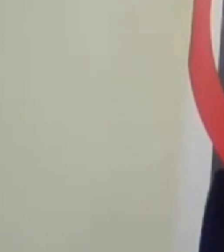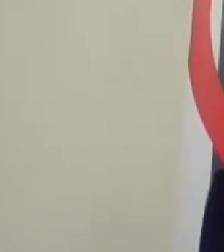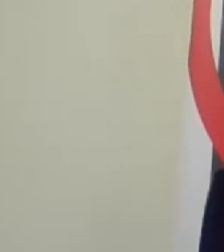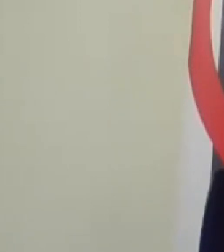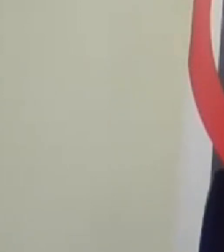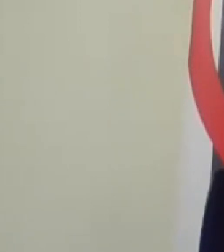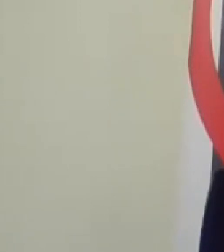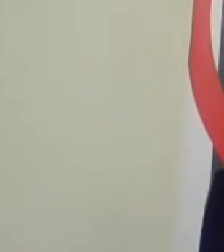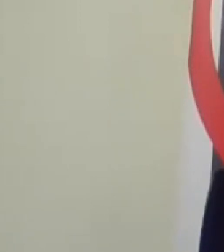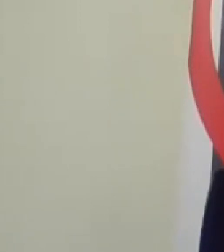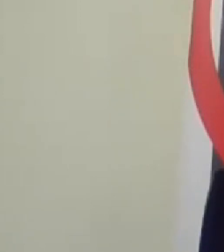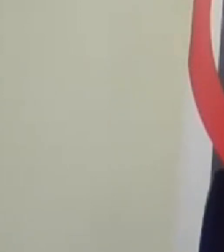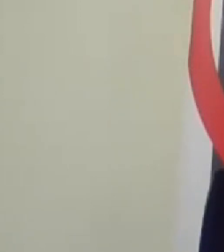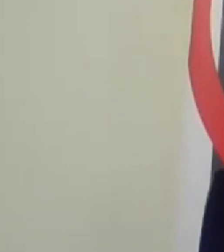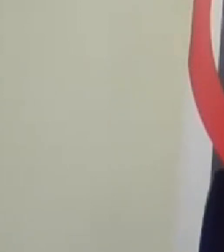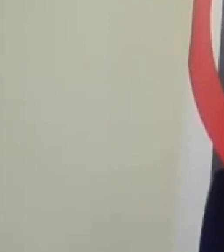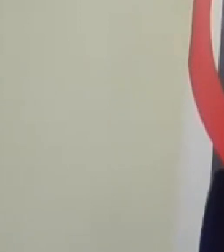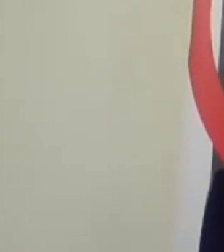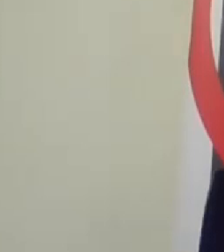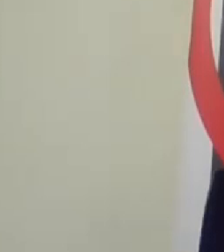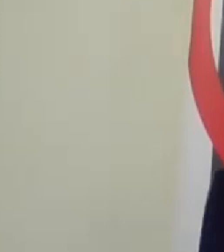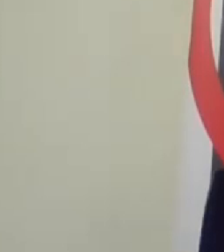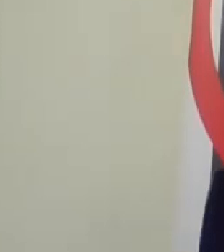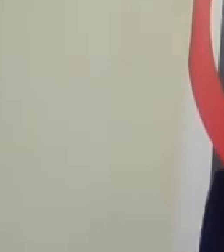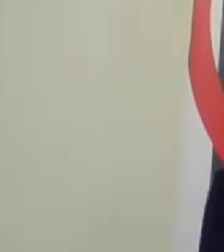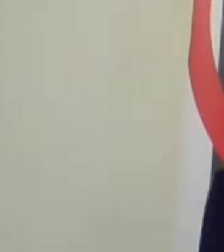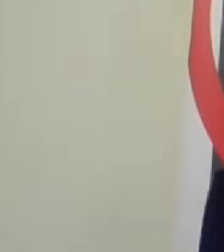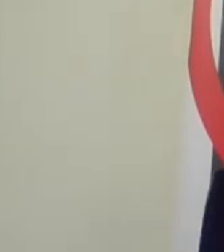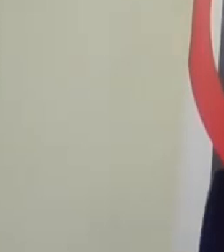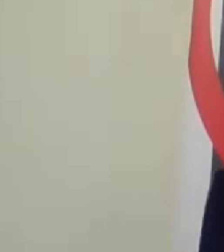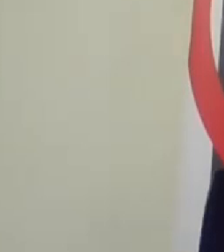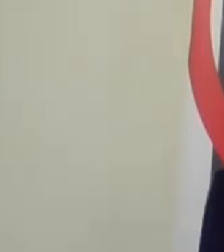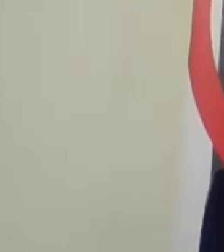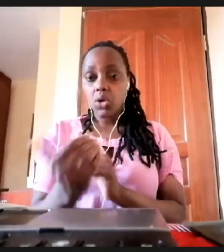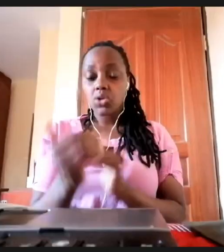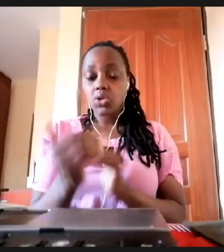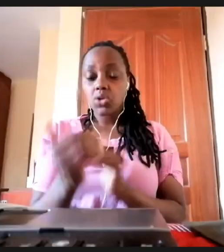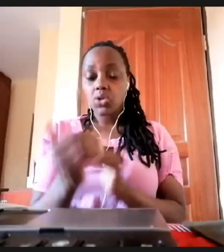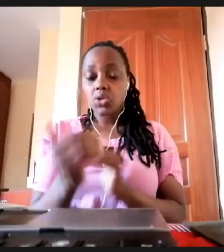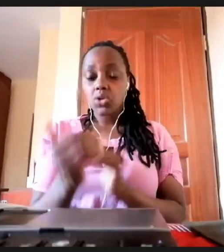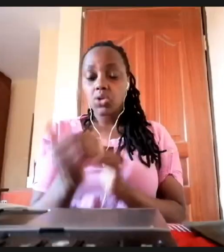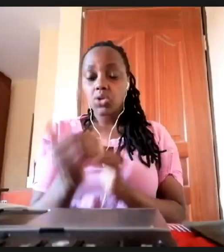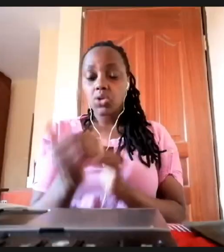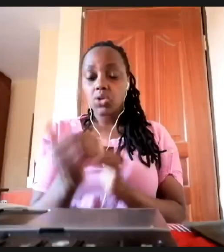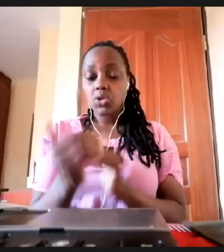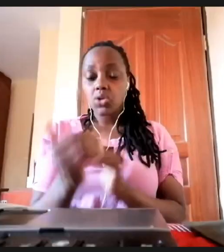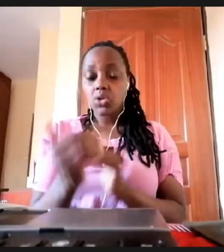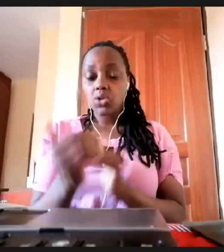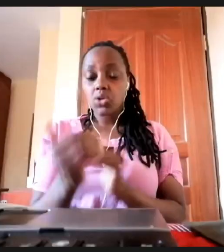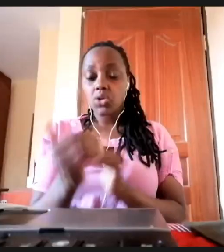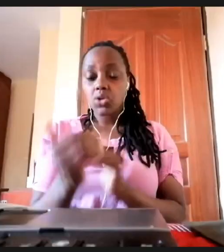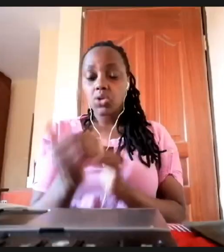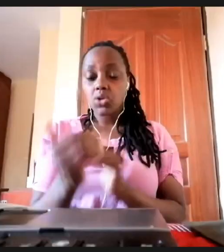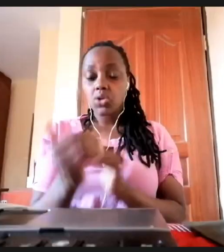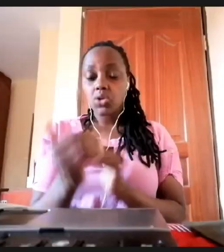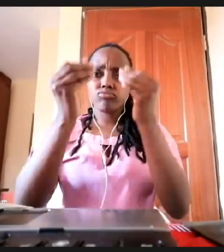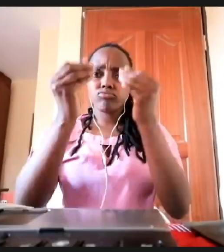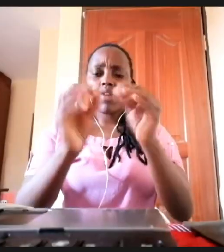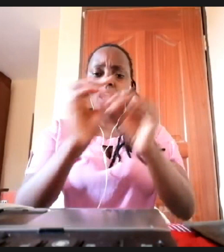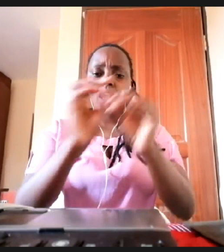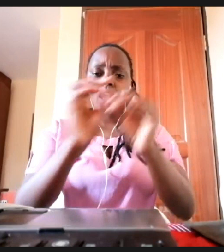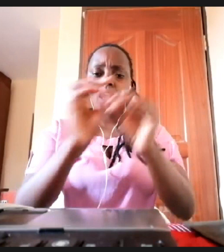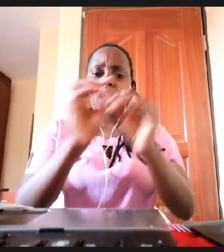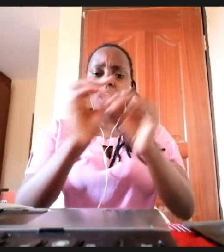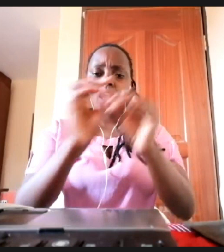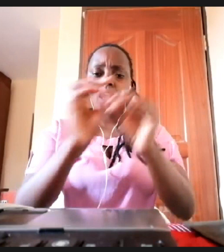submitted a state party report does not mean that child rights violations are not going on. They can submit, defend it today, and